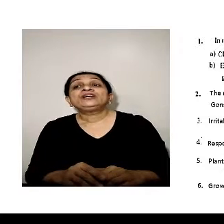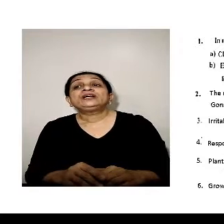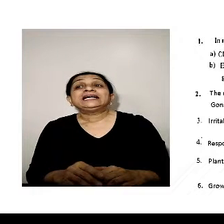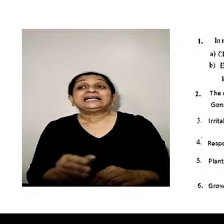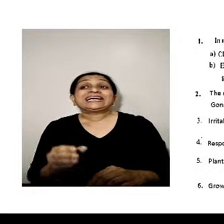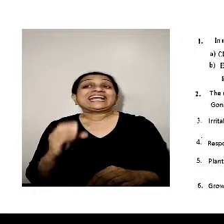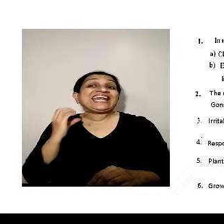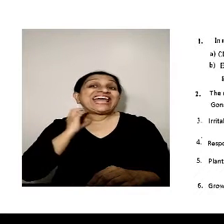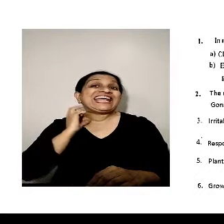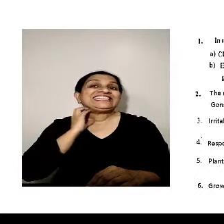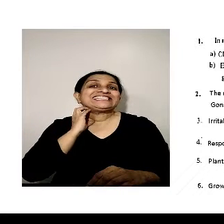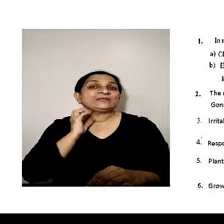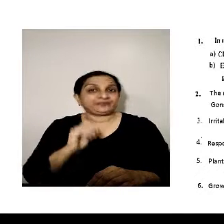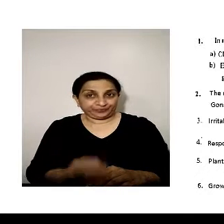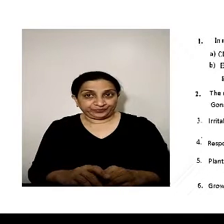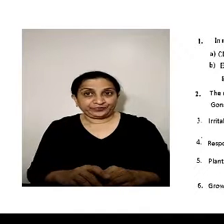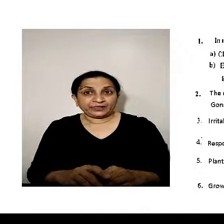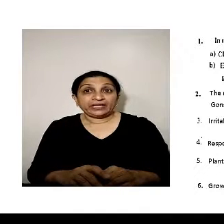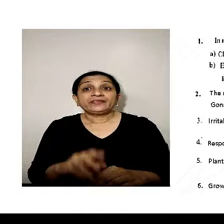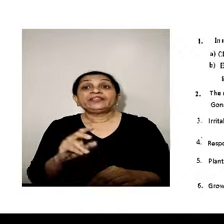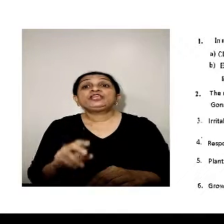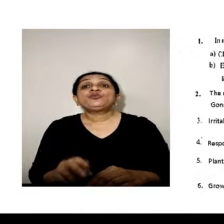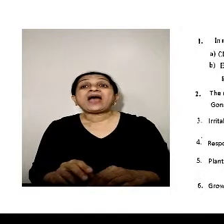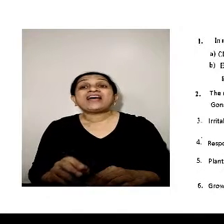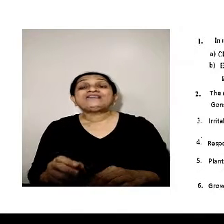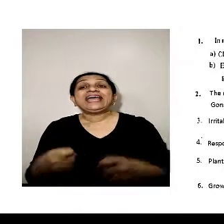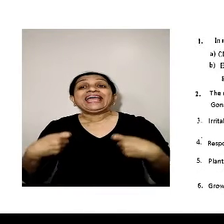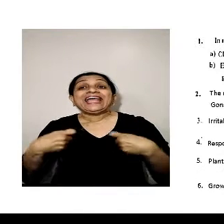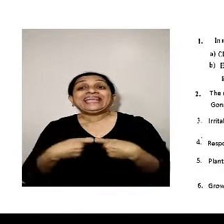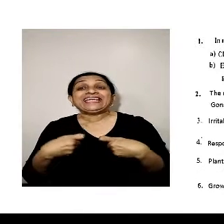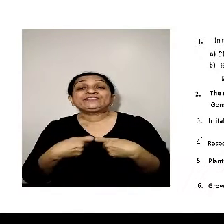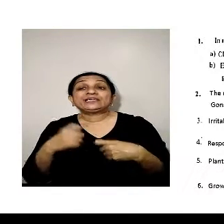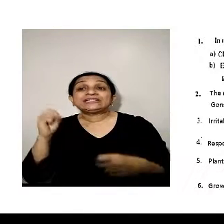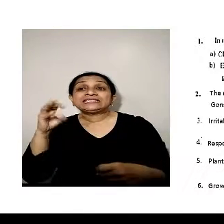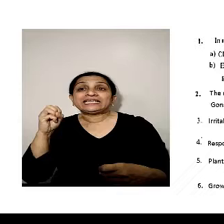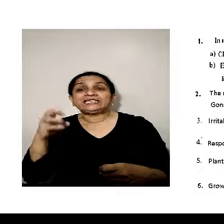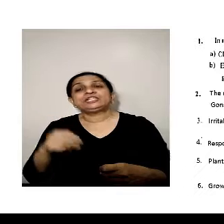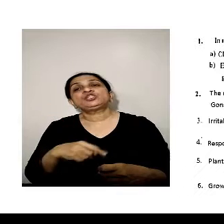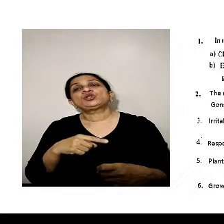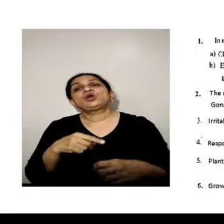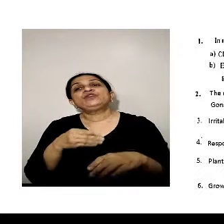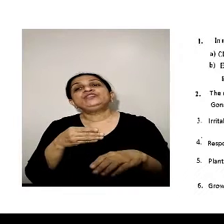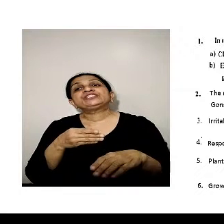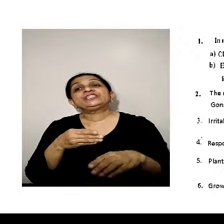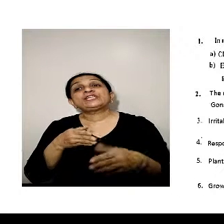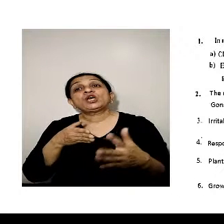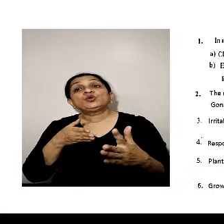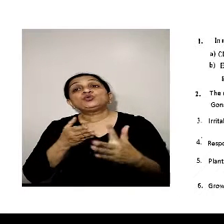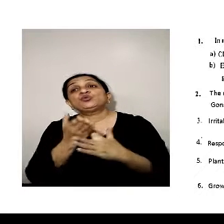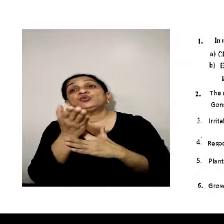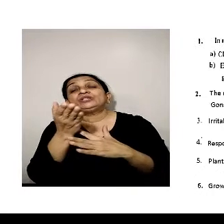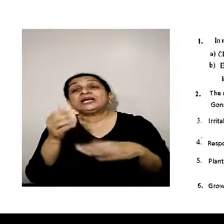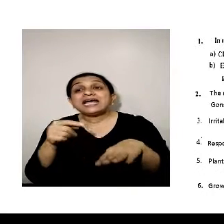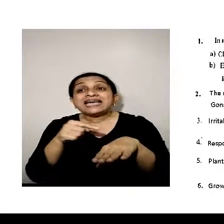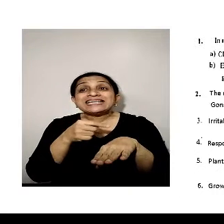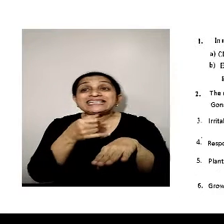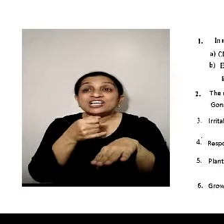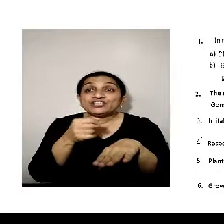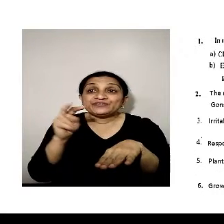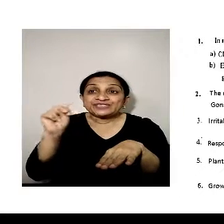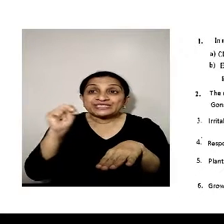of glands. Then you have electrical signals, which is through